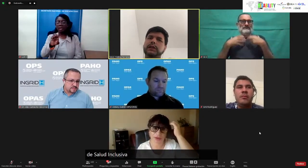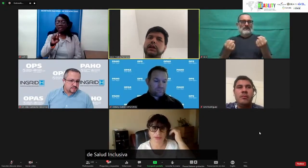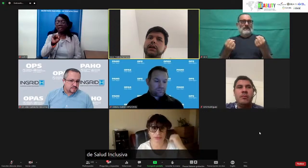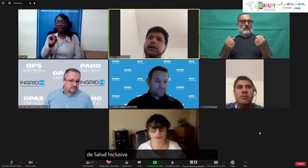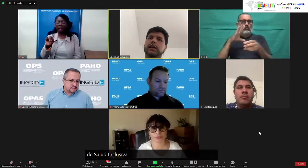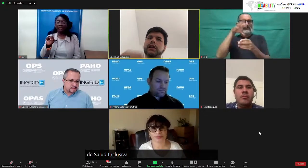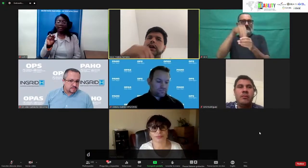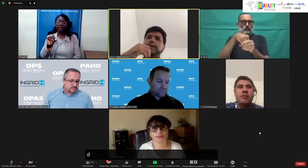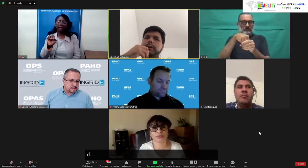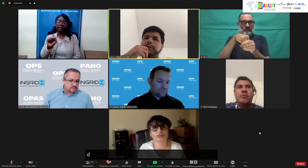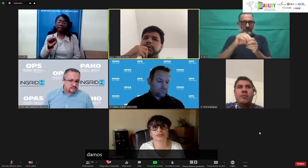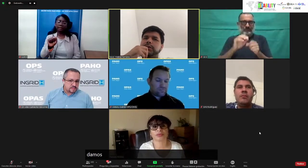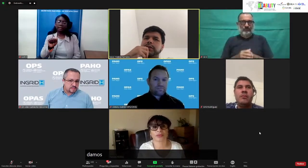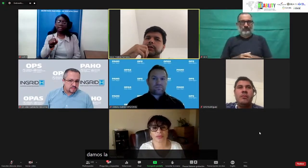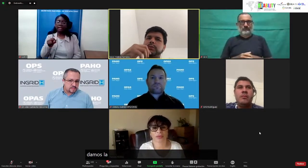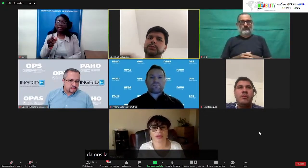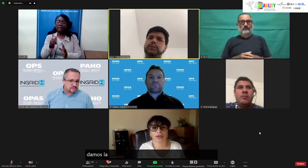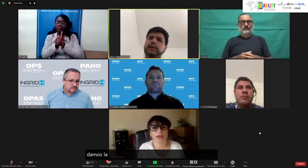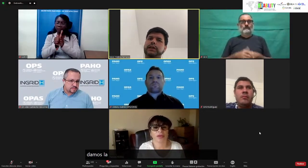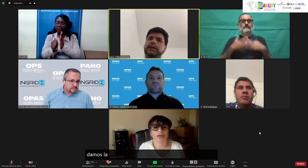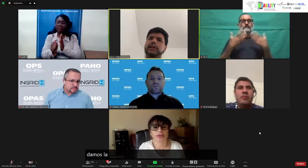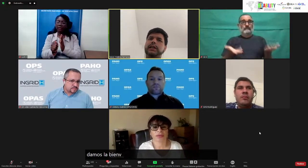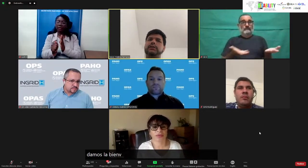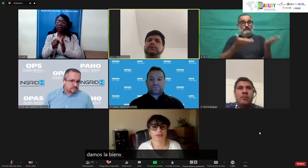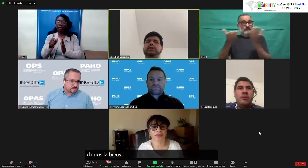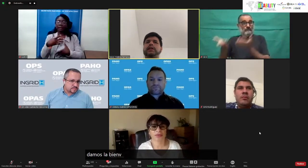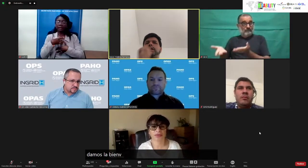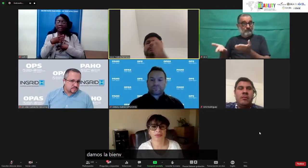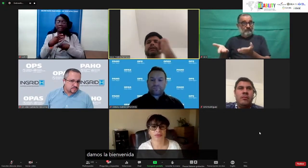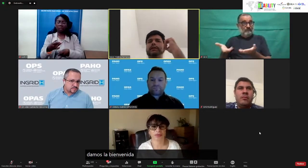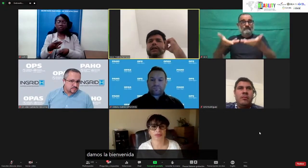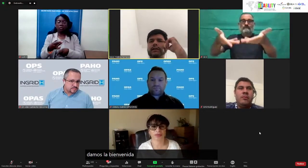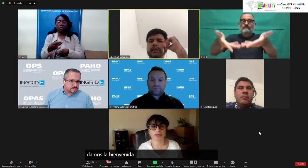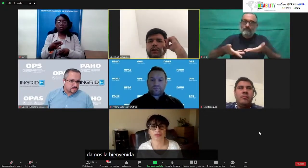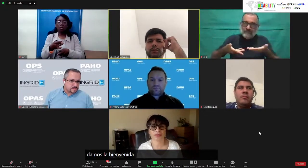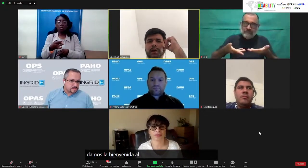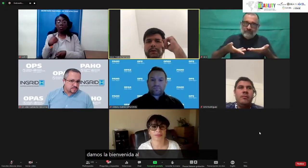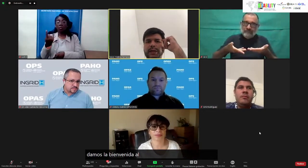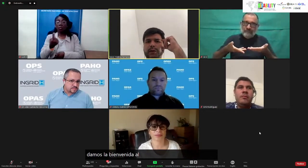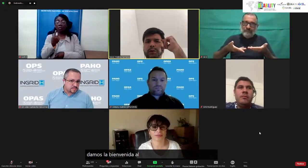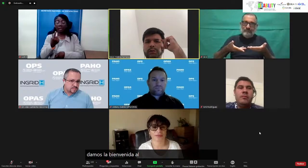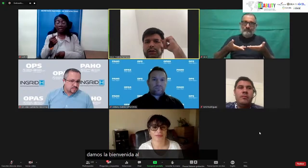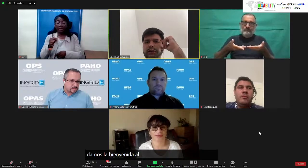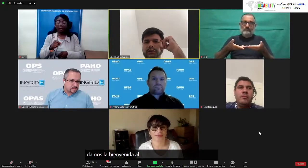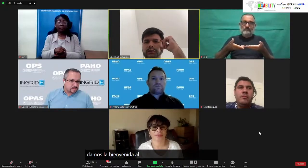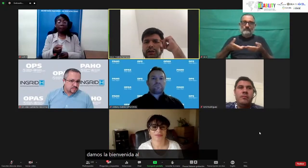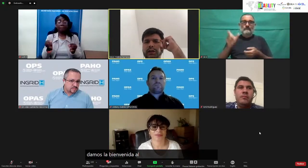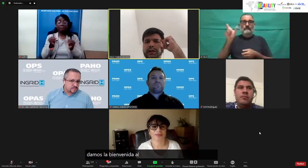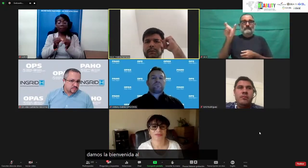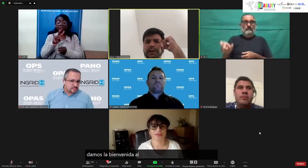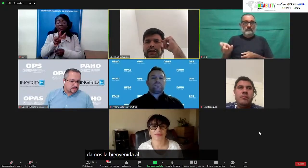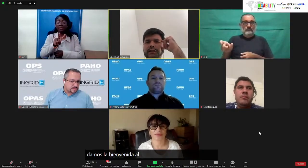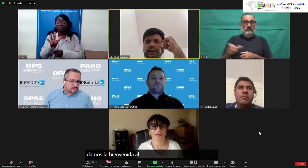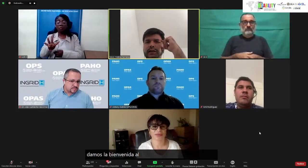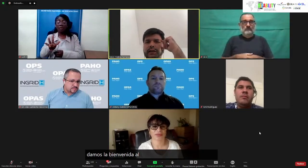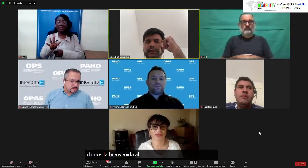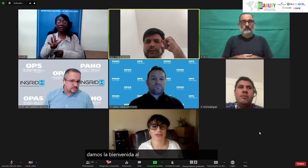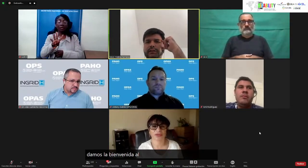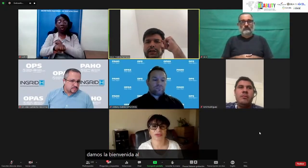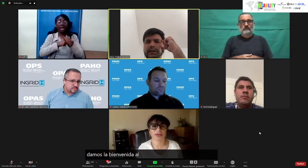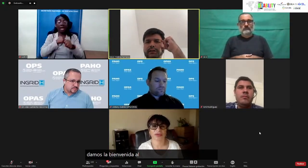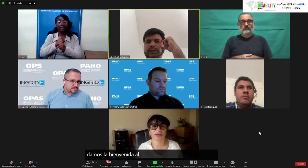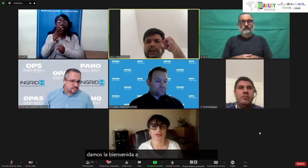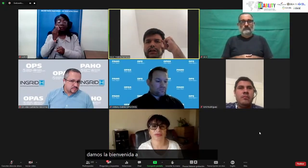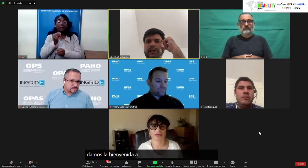vasquez he is an expert in public health and the inclusion of disabilities with more than 24 years